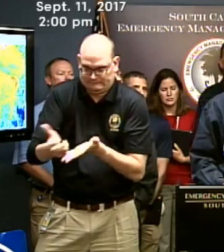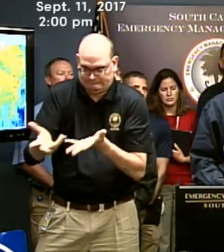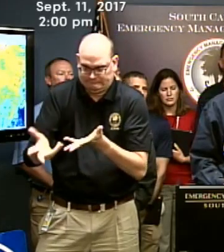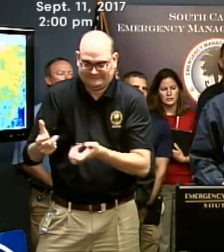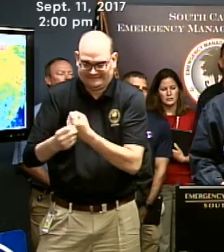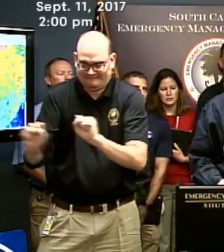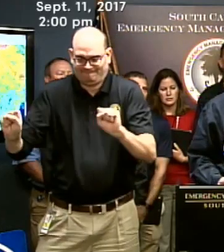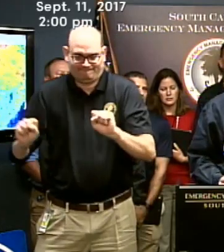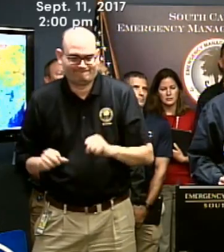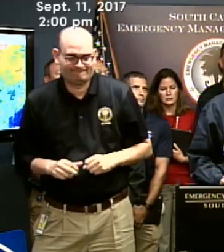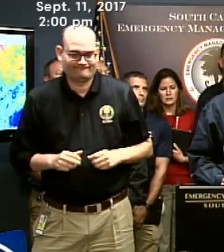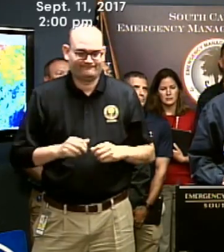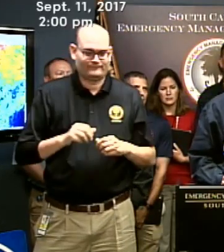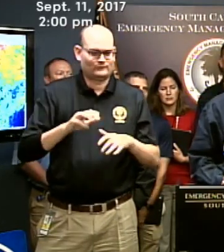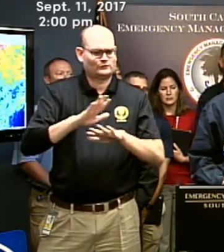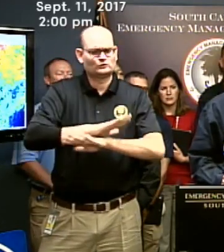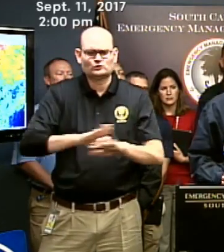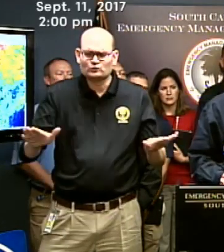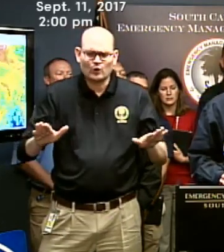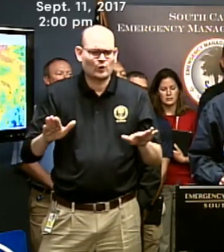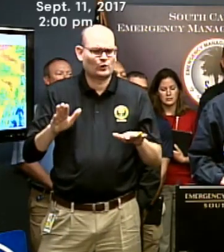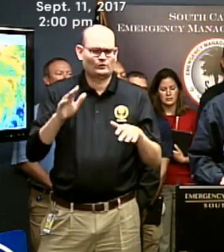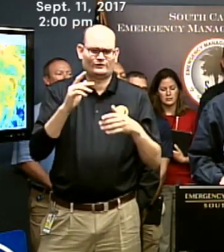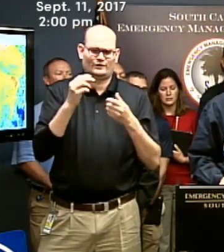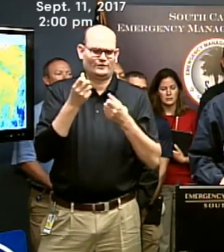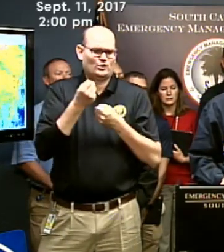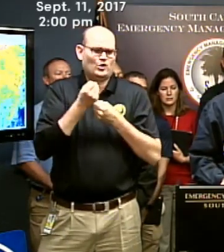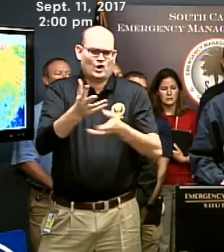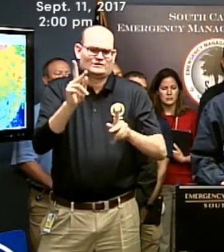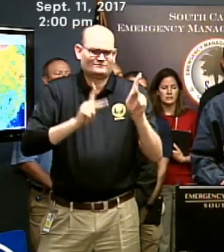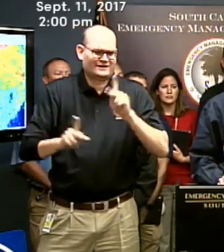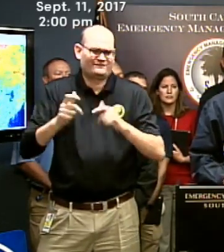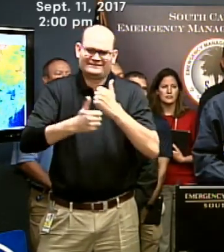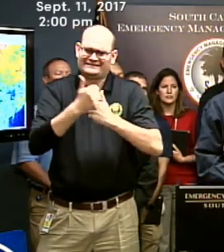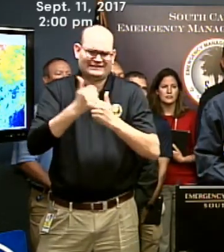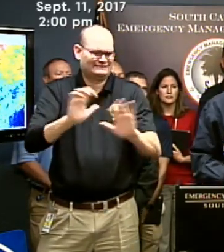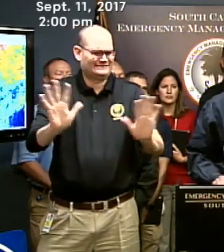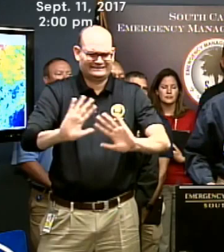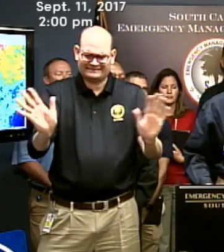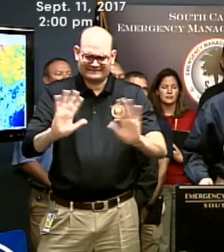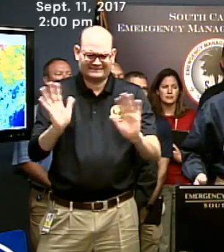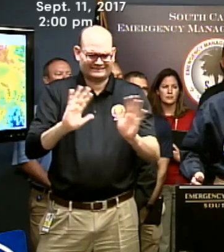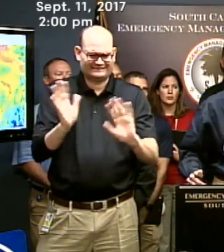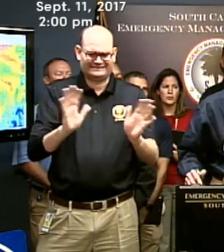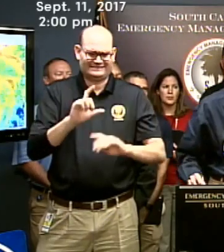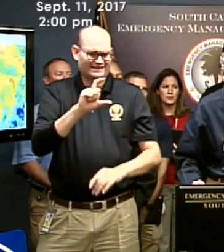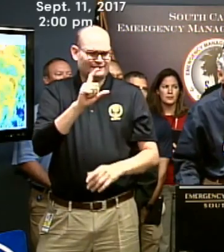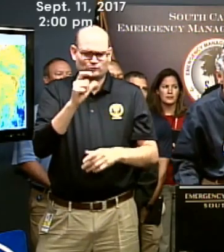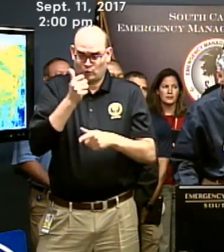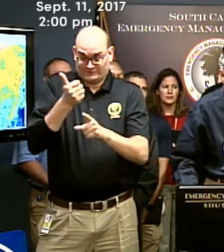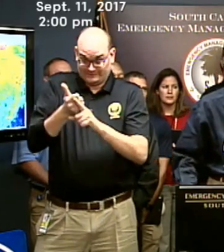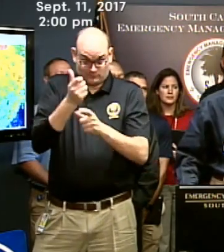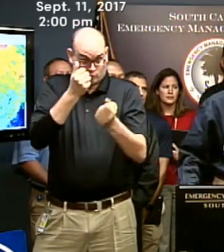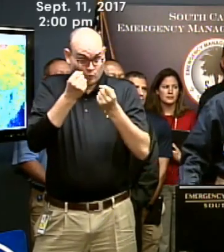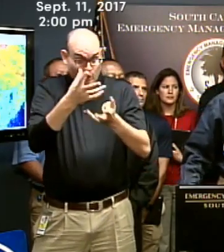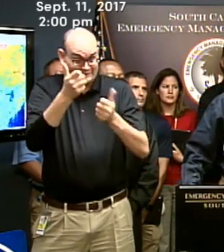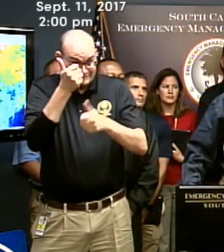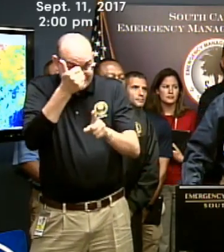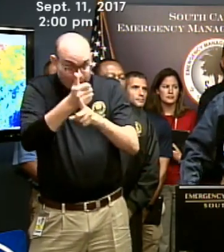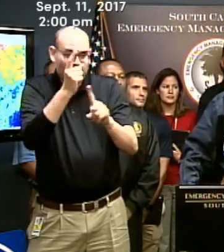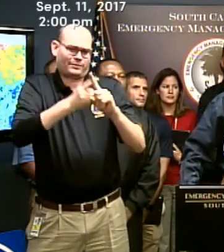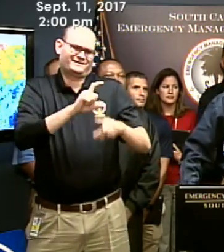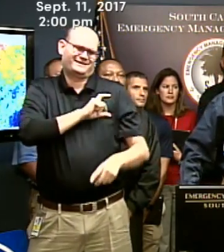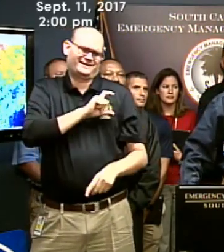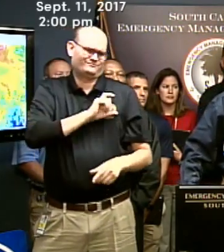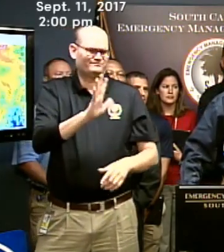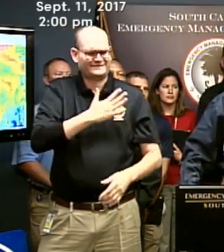the safety of the first responders at risk during this dangerous storm. So we're asking everyone, especially along the coast, to